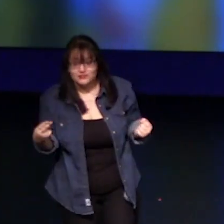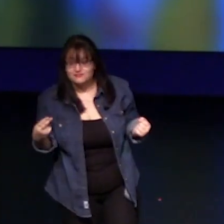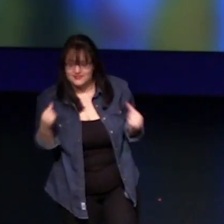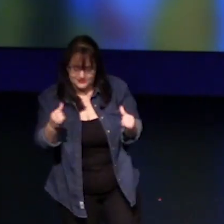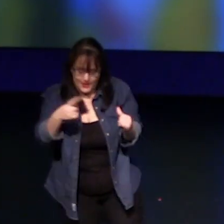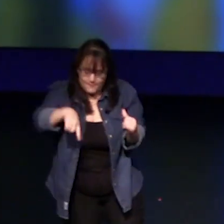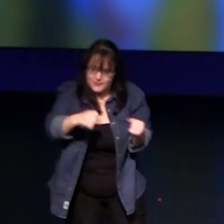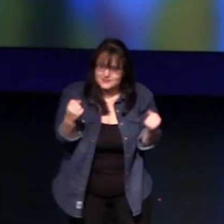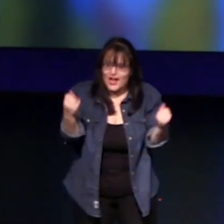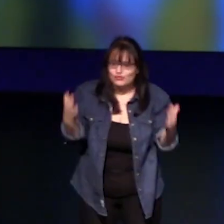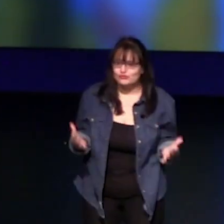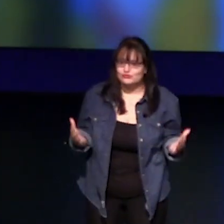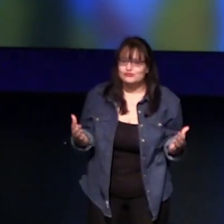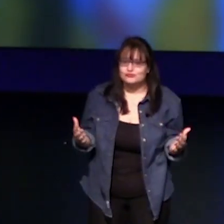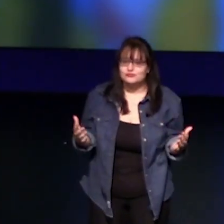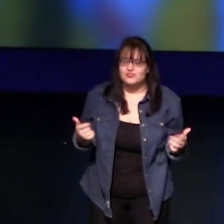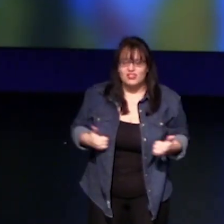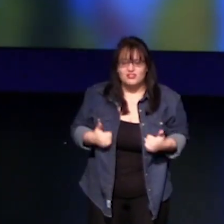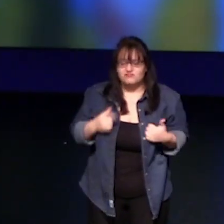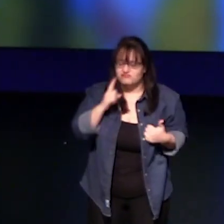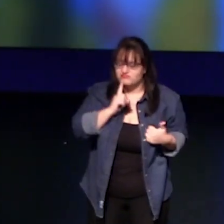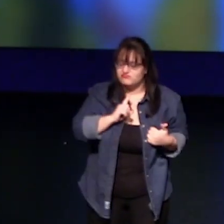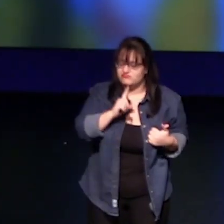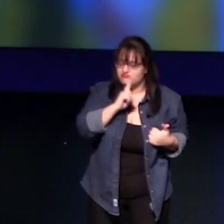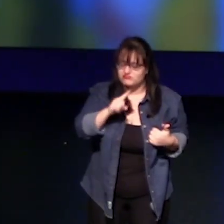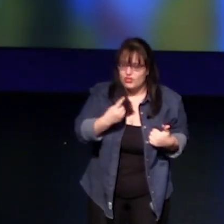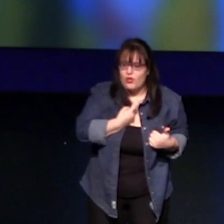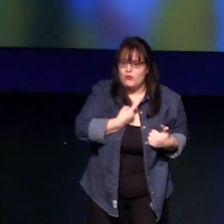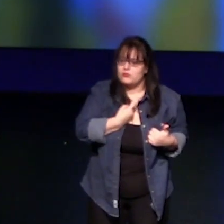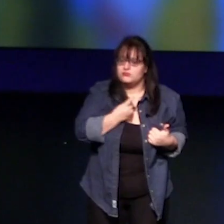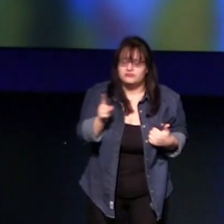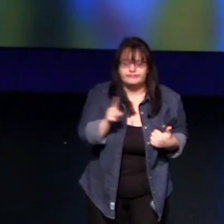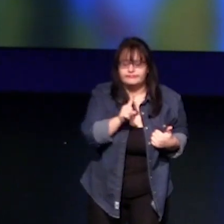this soil. I claim as my history the journeys of signing